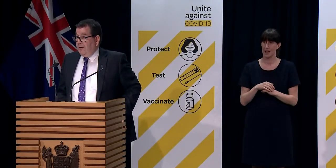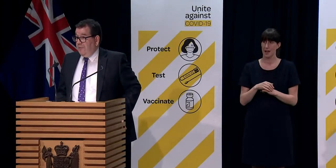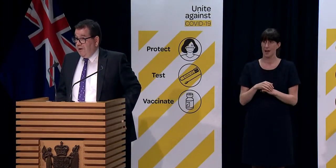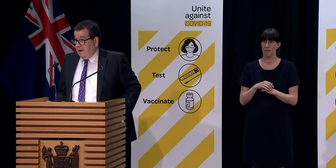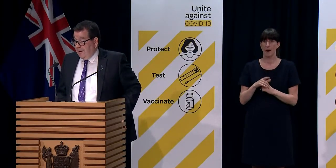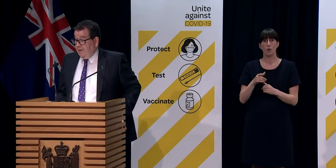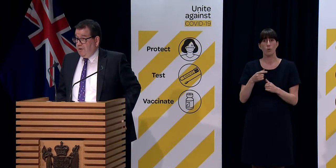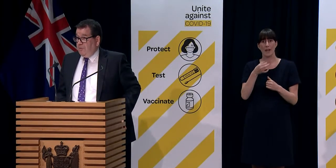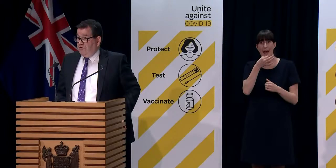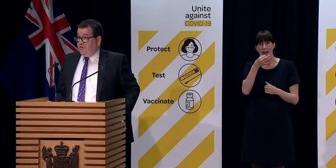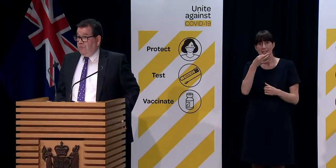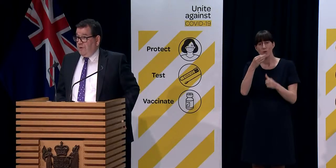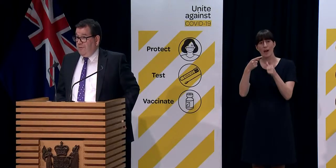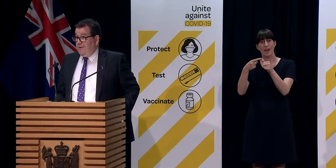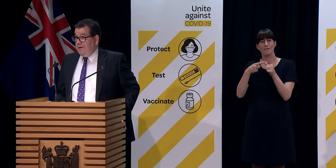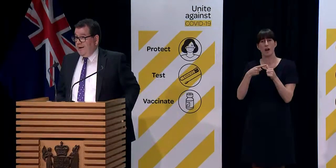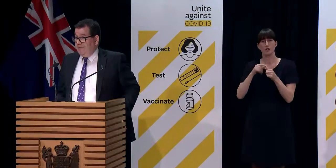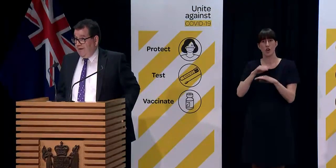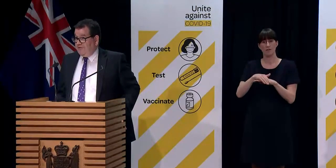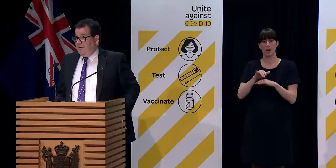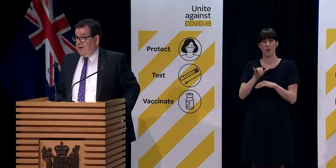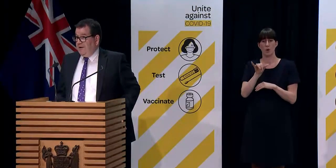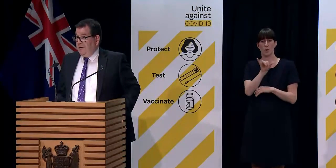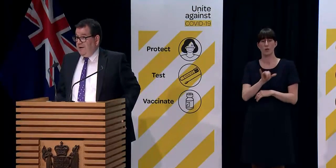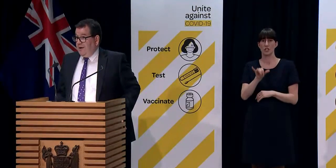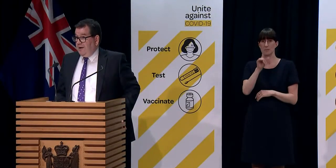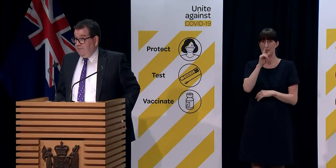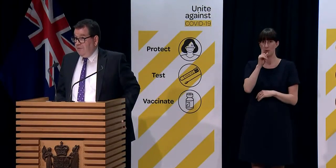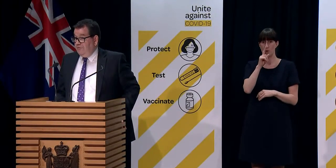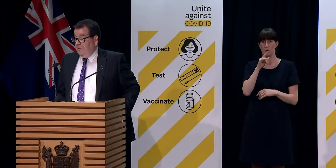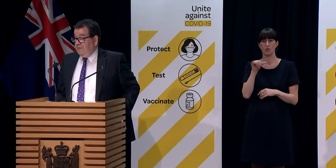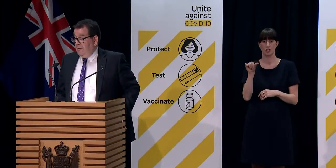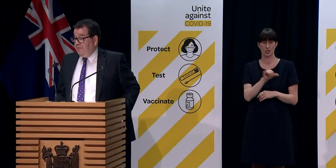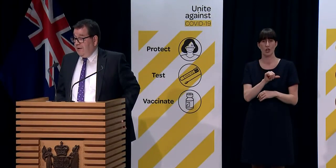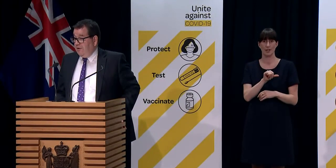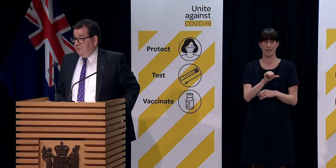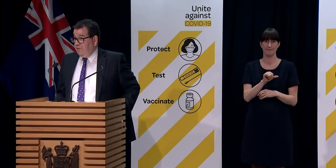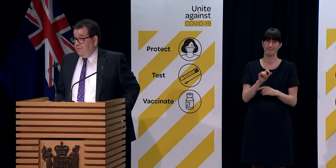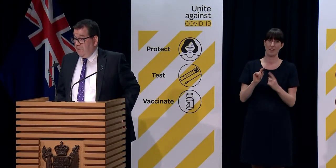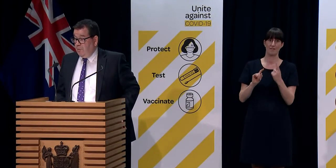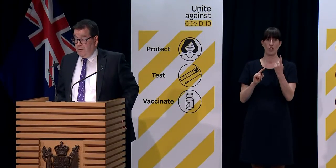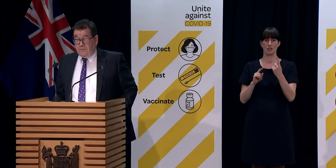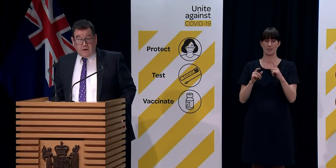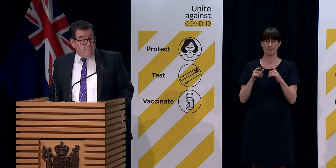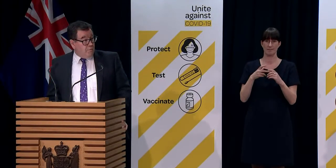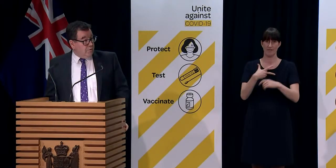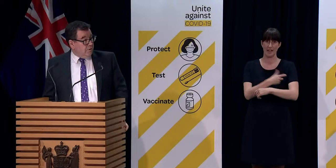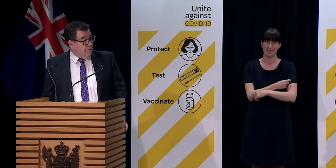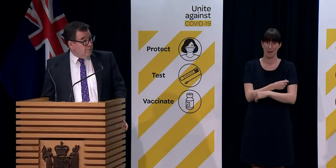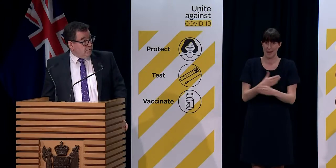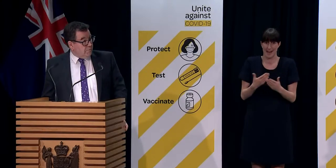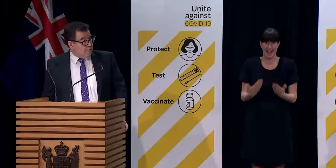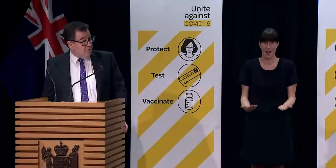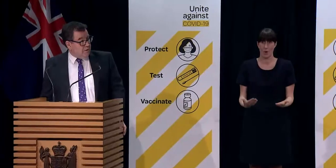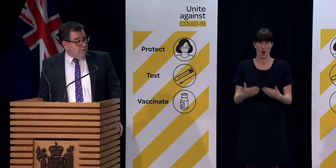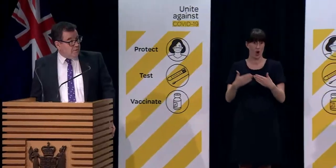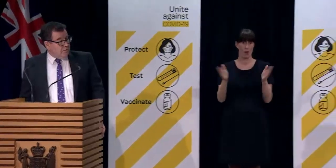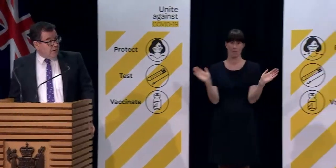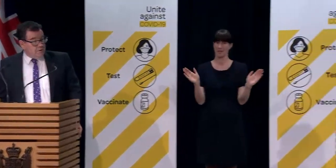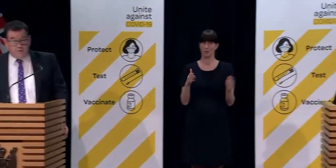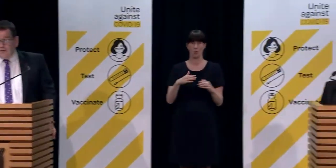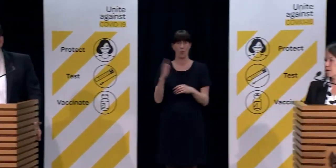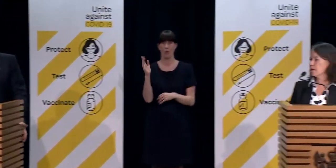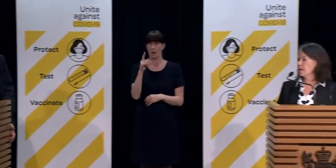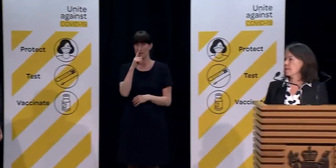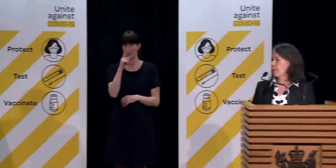got, and we are now in a position where we can vaccinate every New Zealander over the age of 12, and we want them to come forward. Dr. McElnay, anything